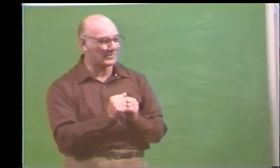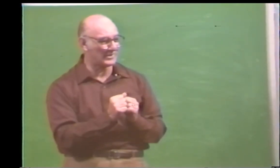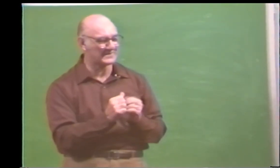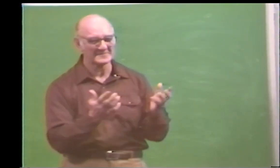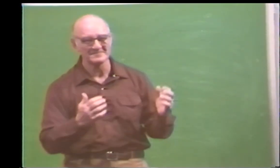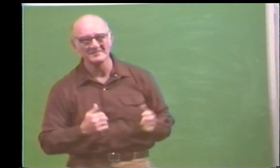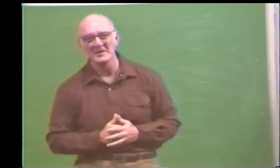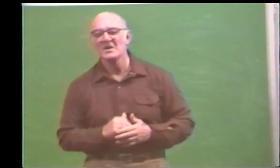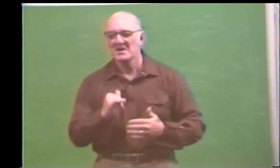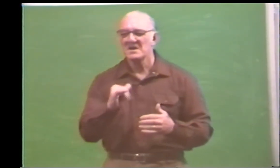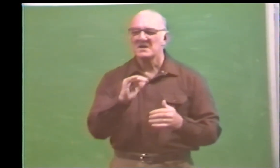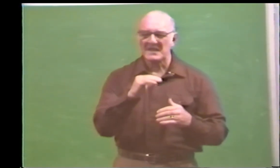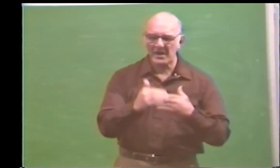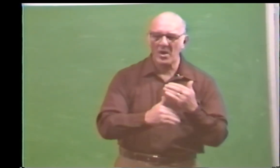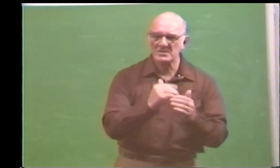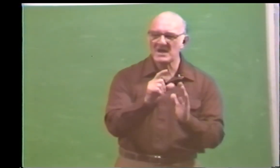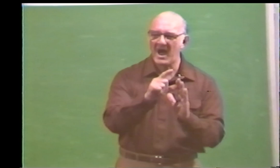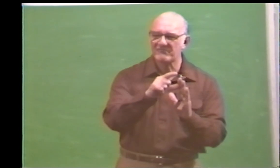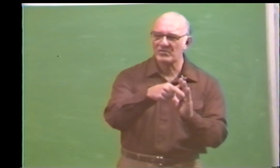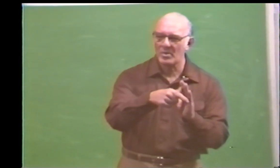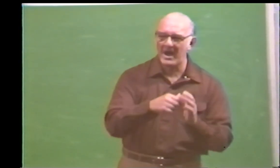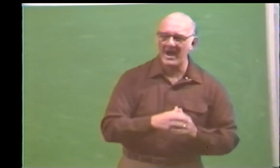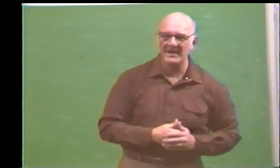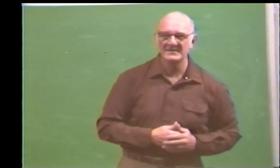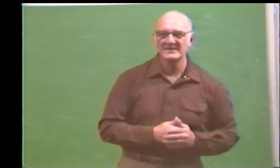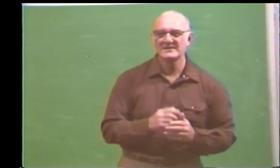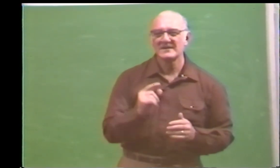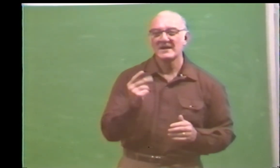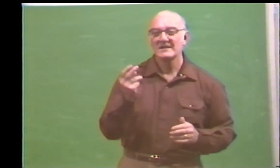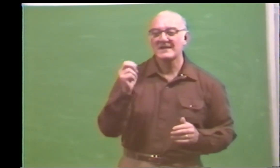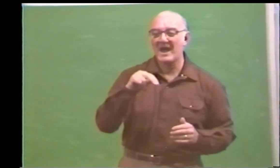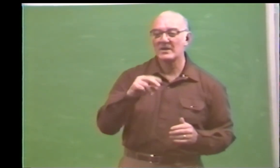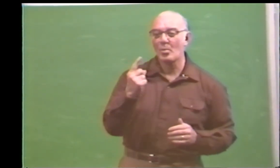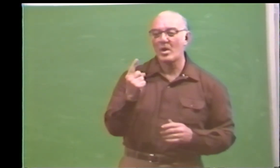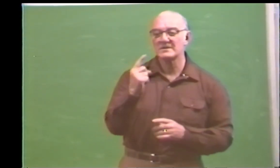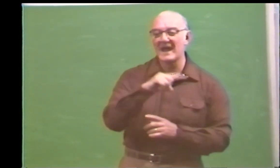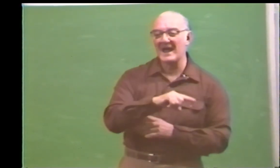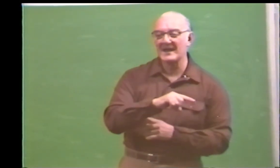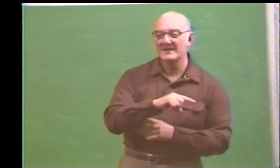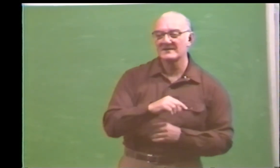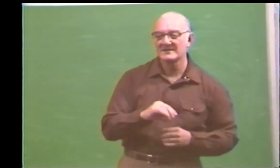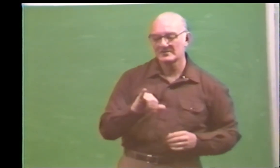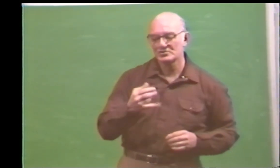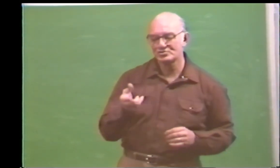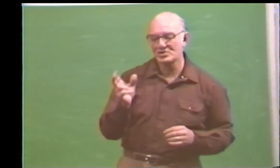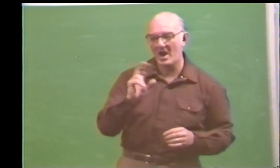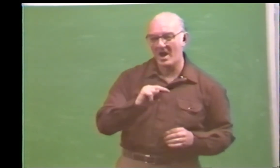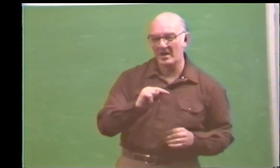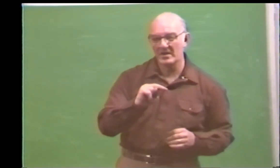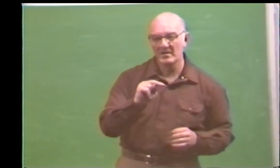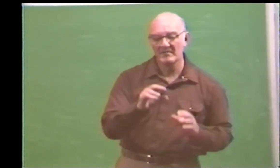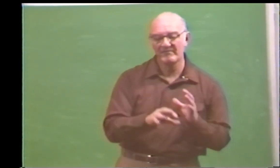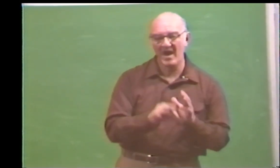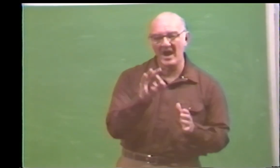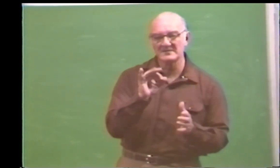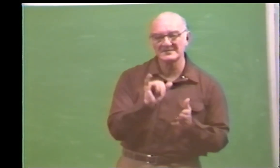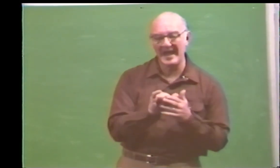with. That goes on for a while. Then one day, Son finds that